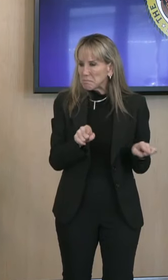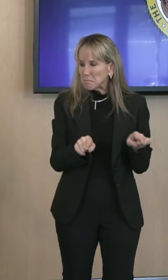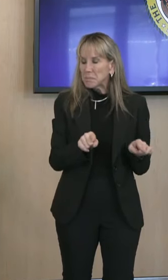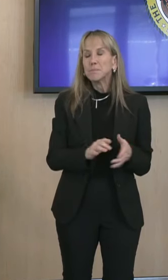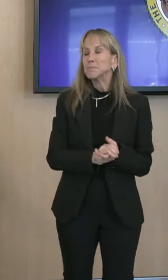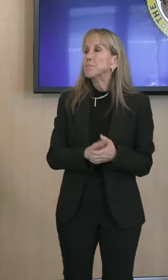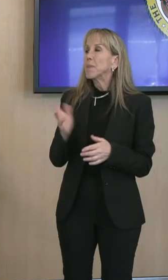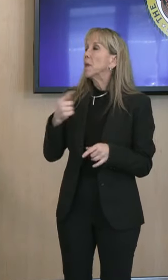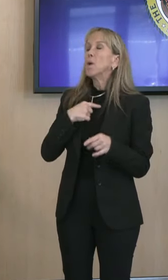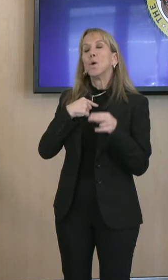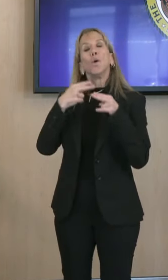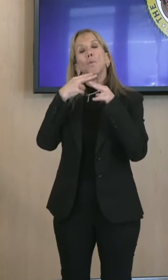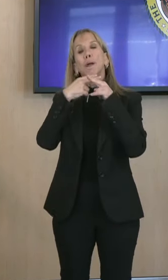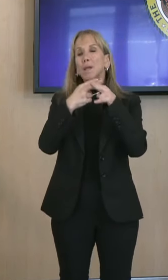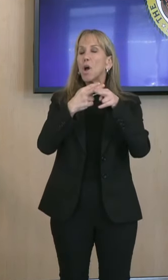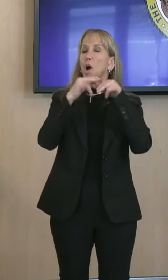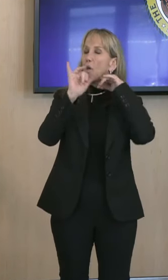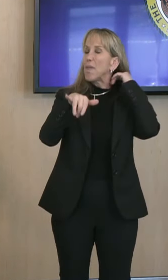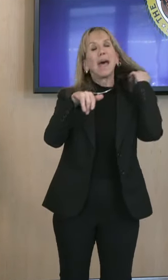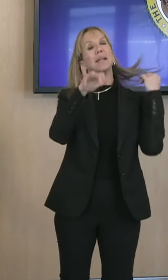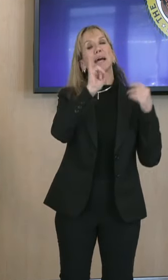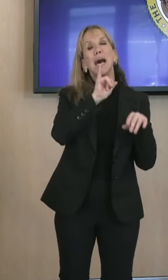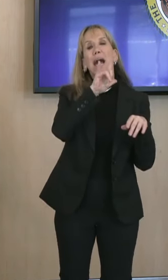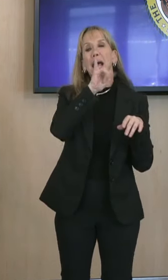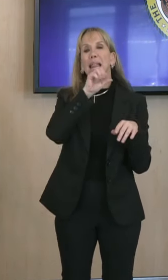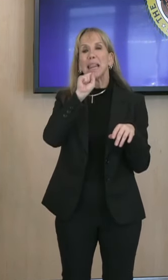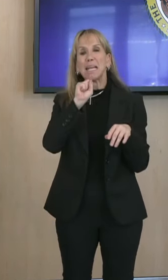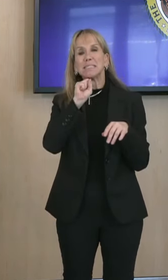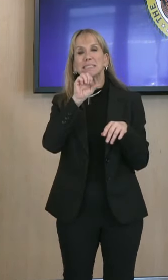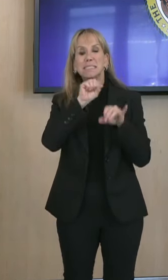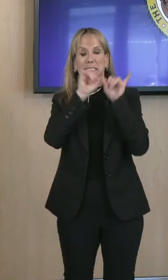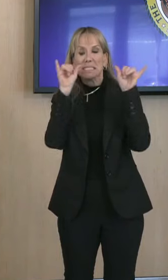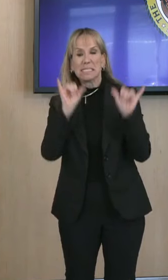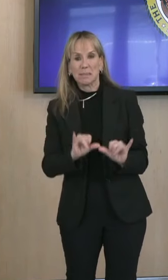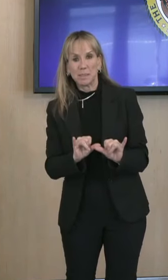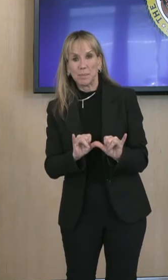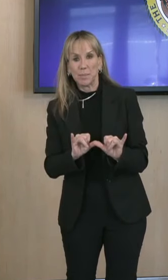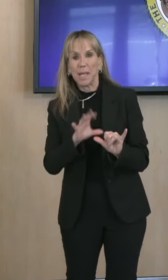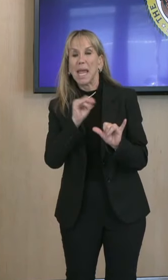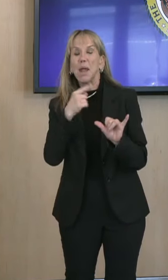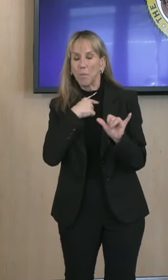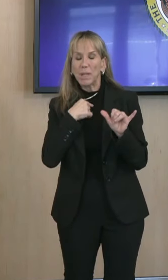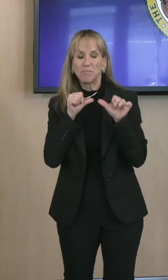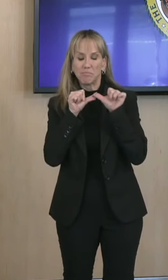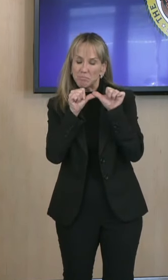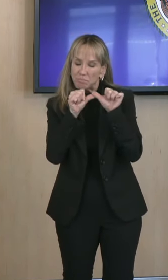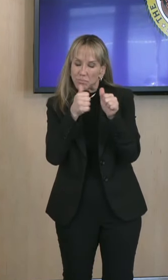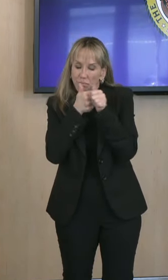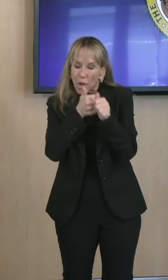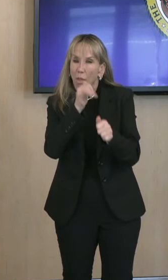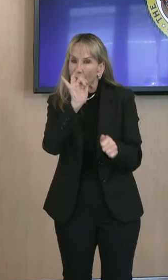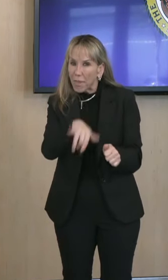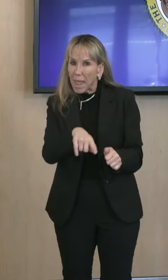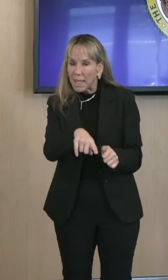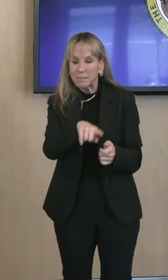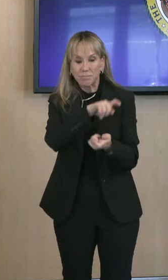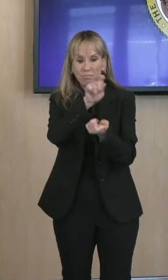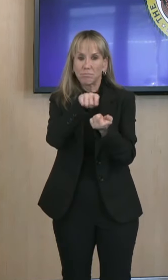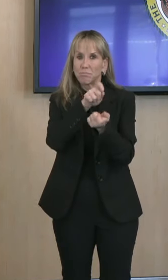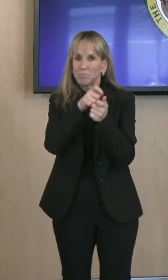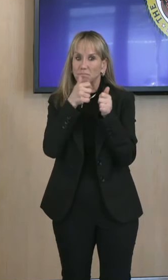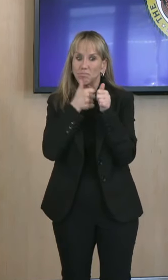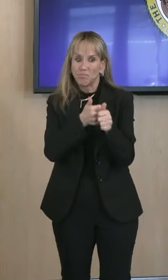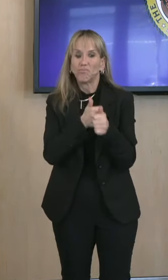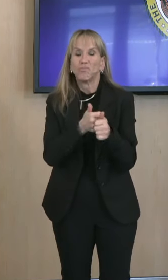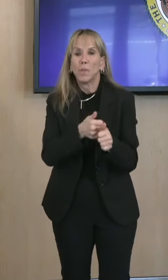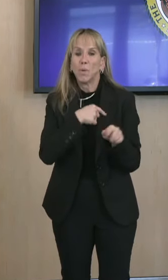call that the ILI symptoms, and that is something that we are tracking constantly. That is part of the challenge that